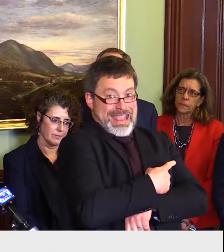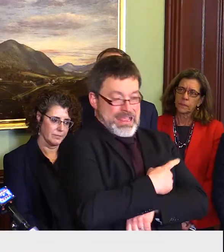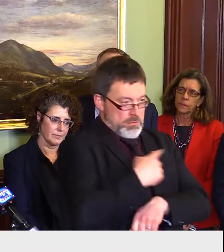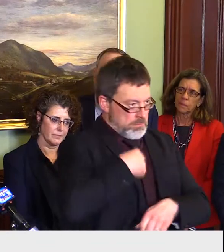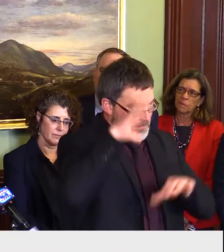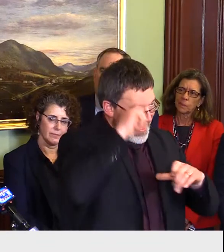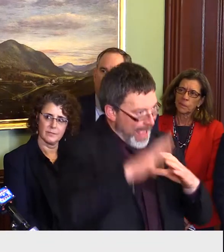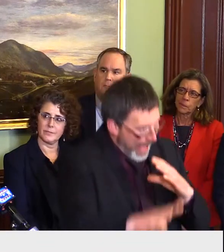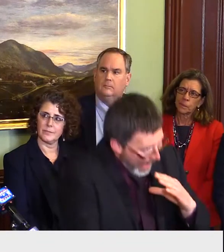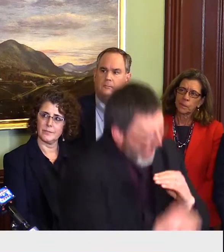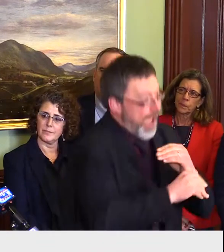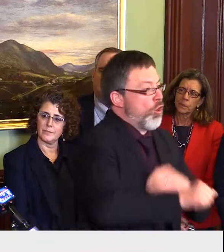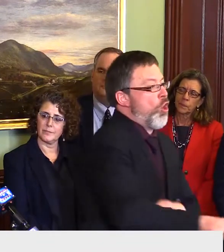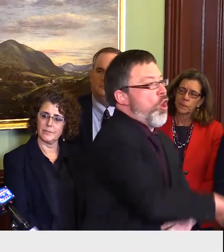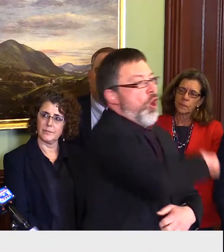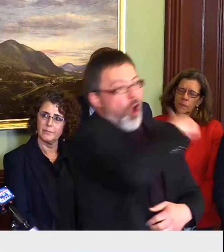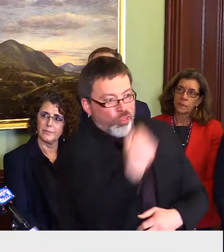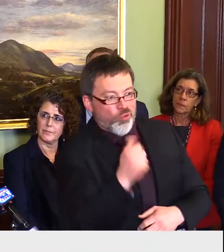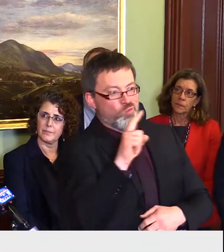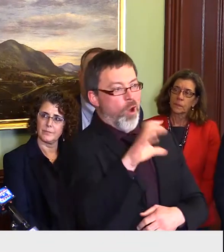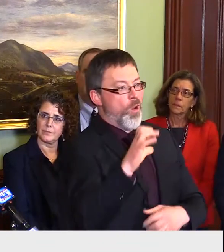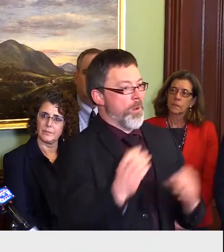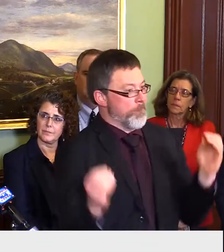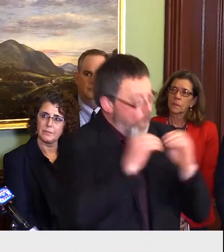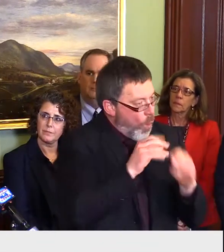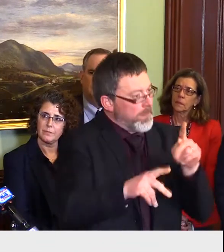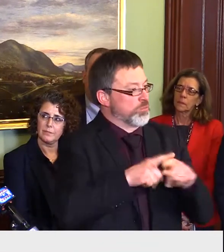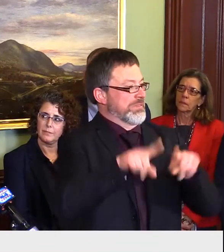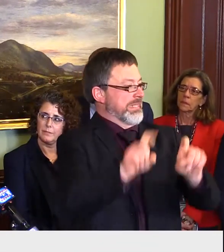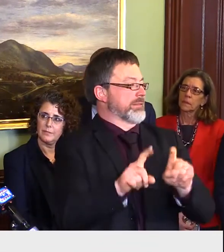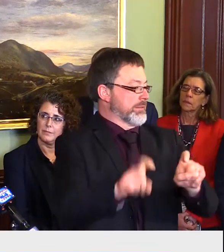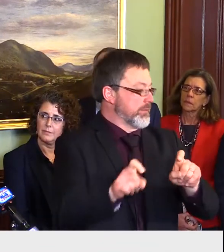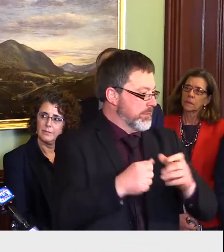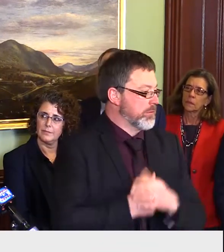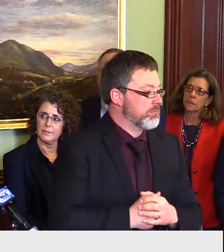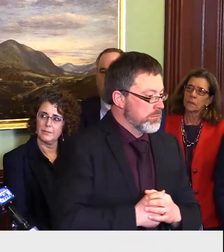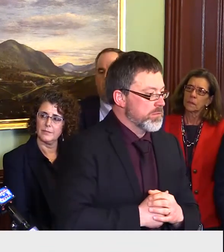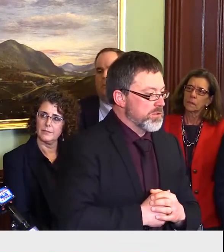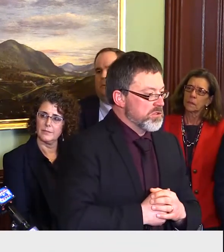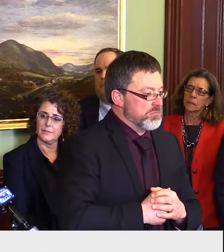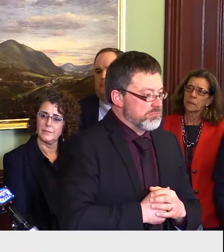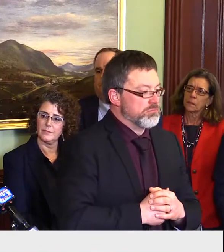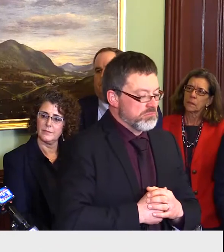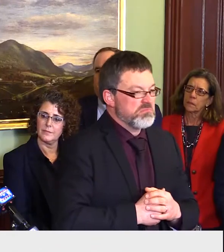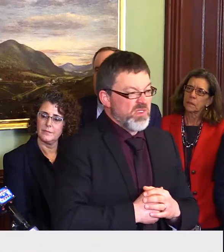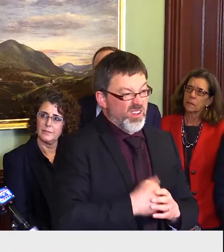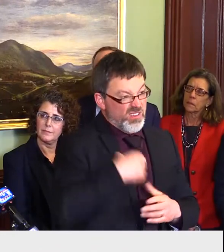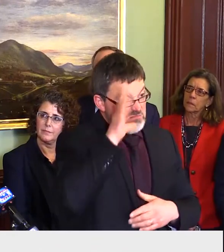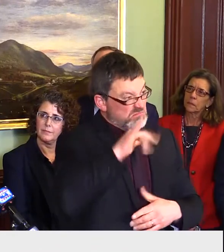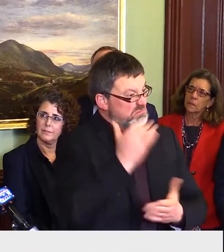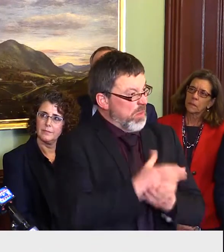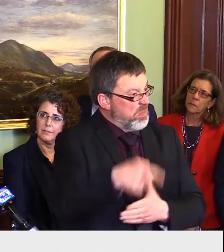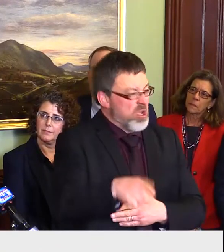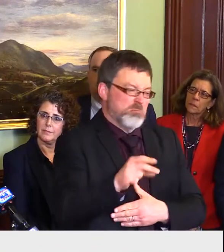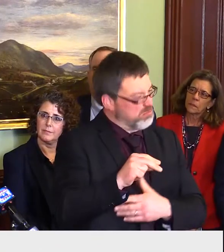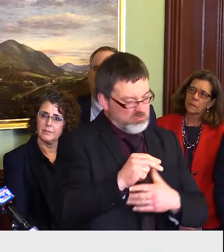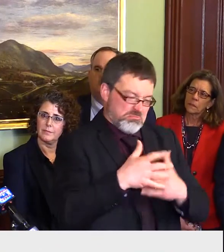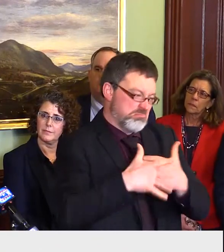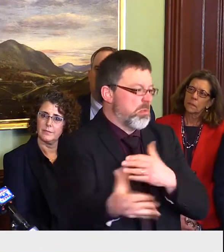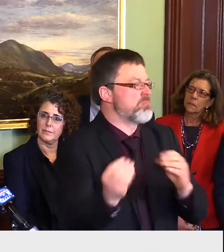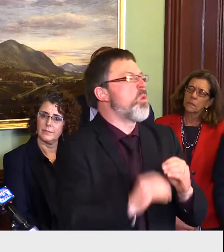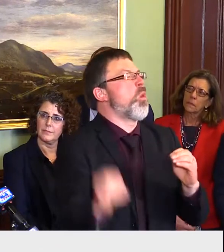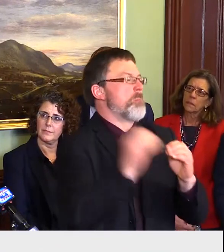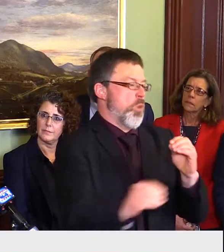I'll tell you just one or two things we don't know so much about with this virus. How infectious is someone who has no